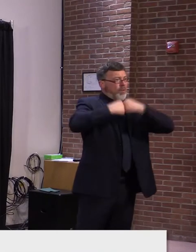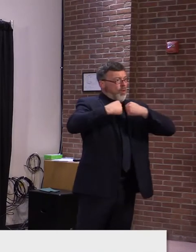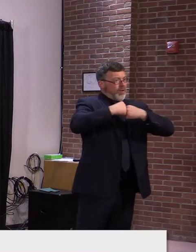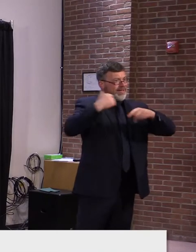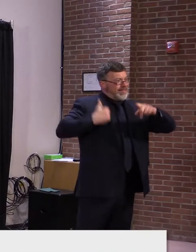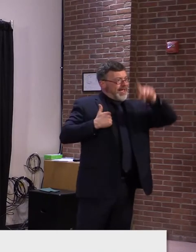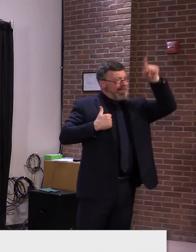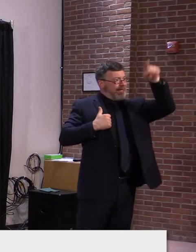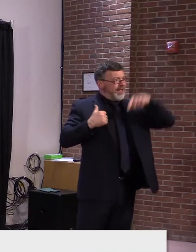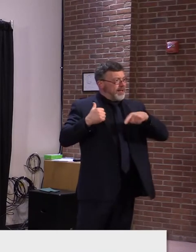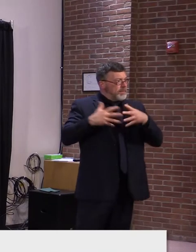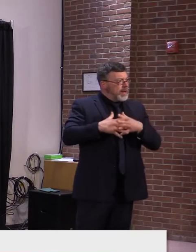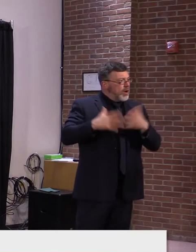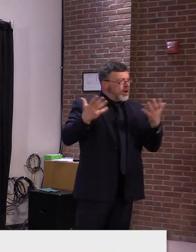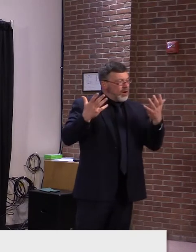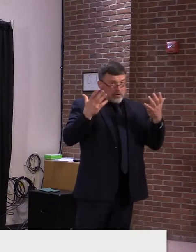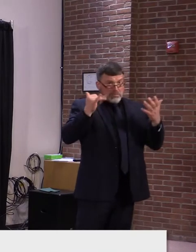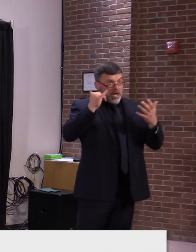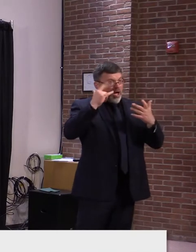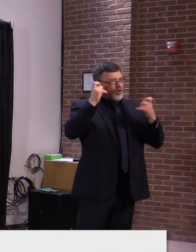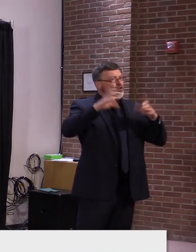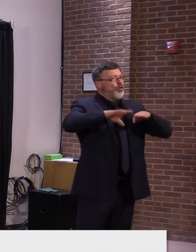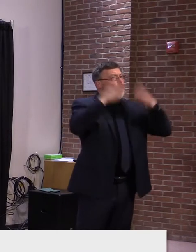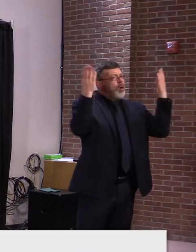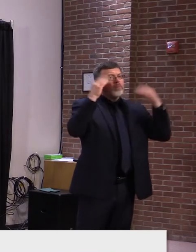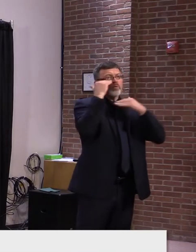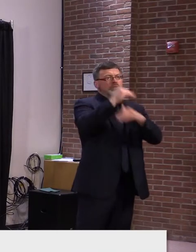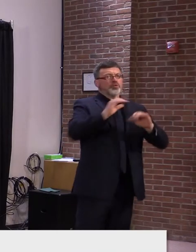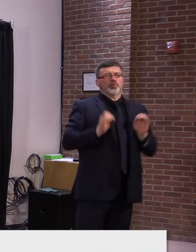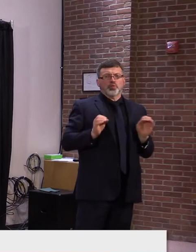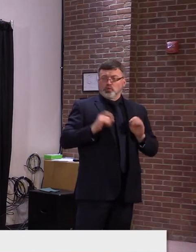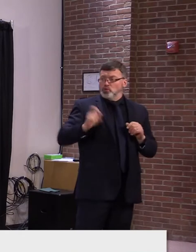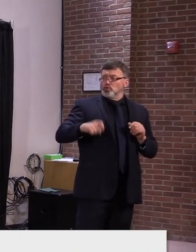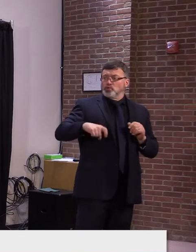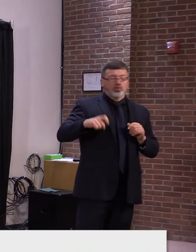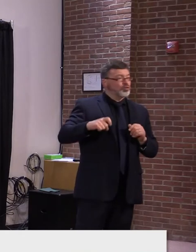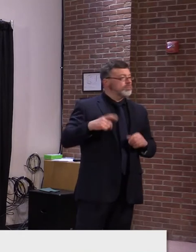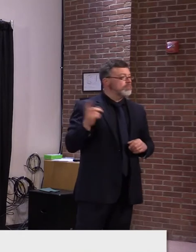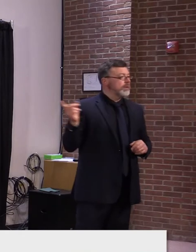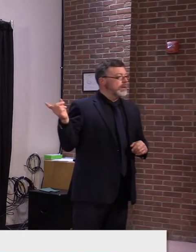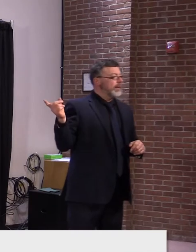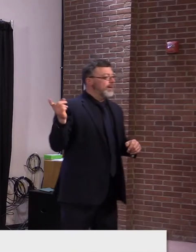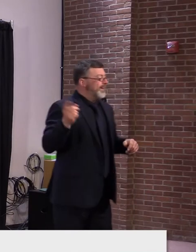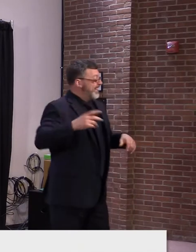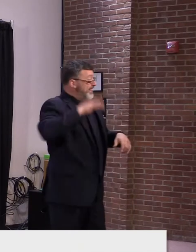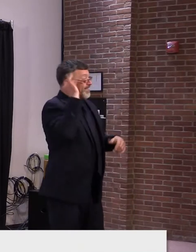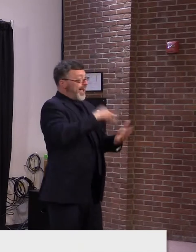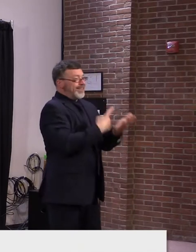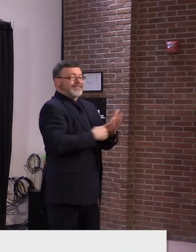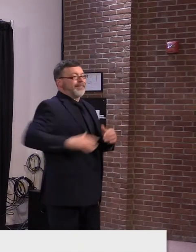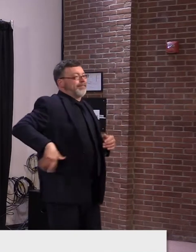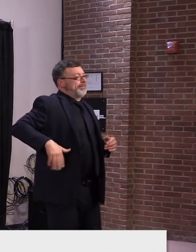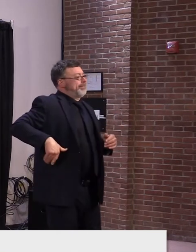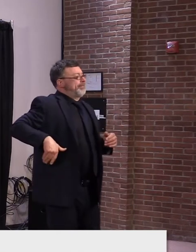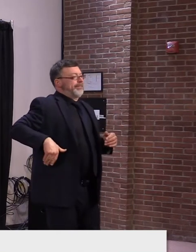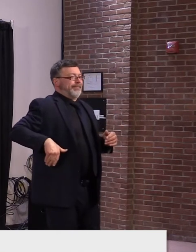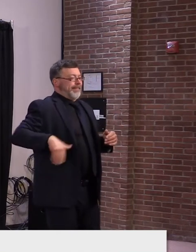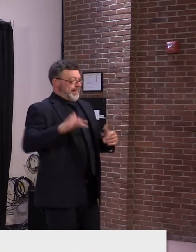any restrictions? There was no conversation on the White House call about that